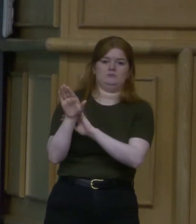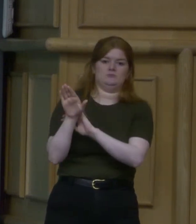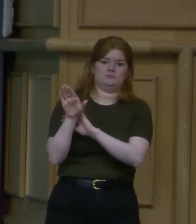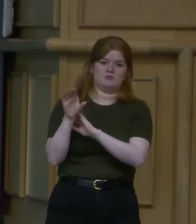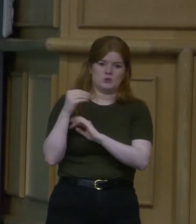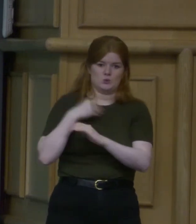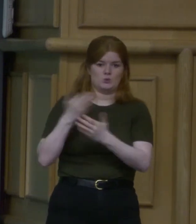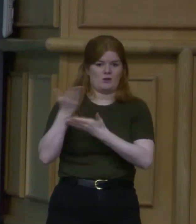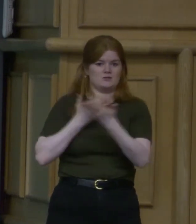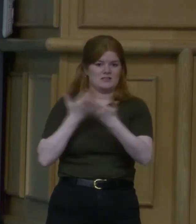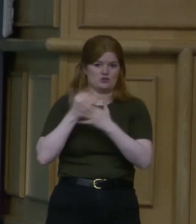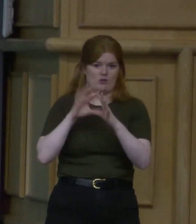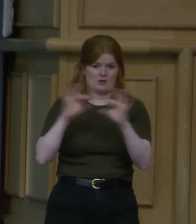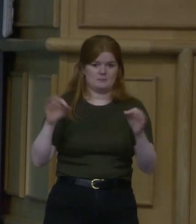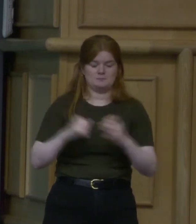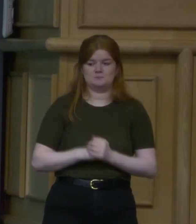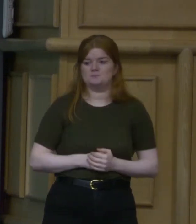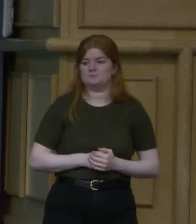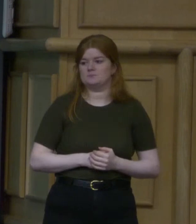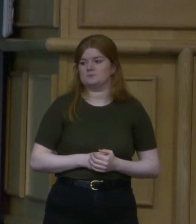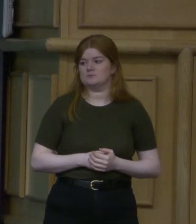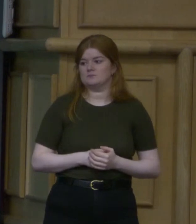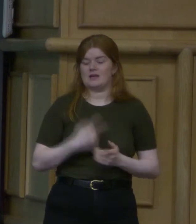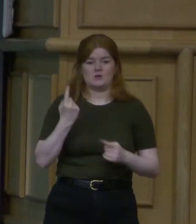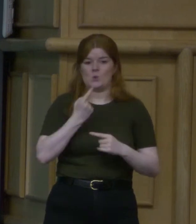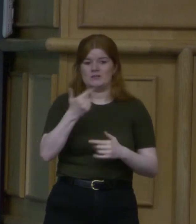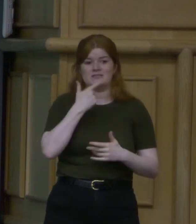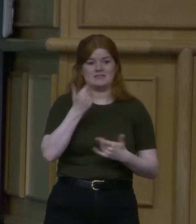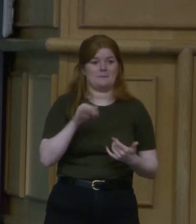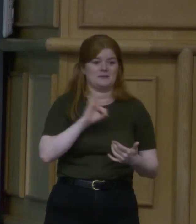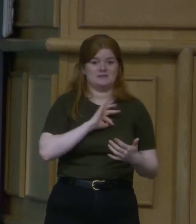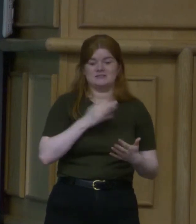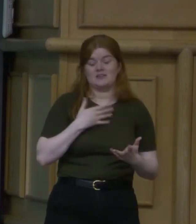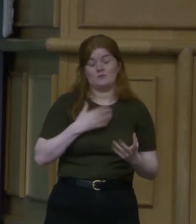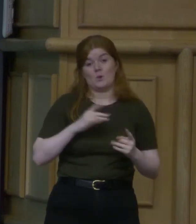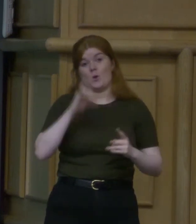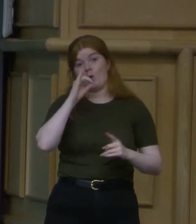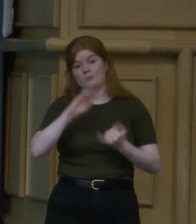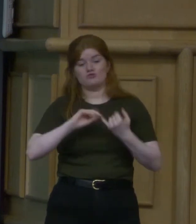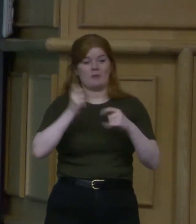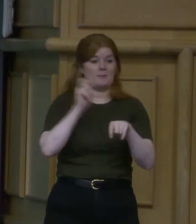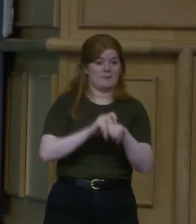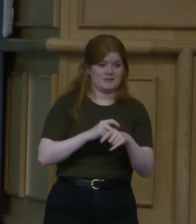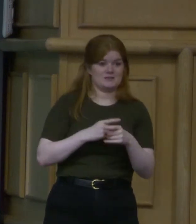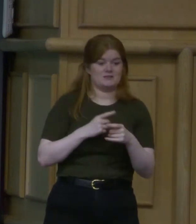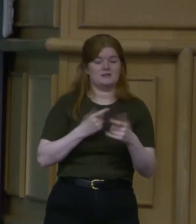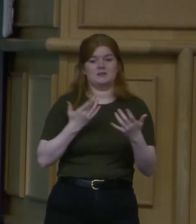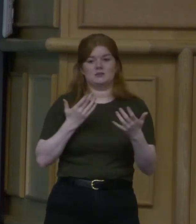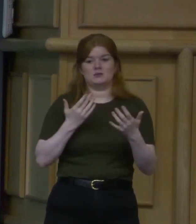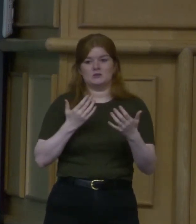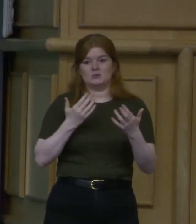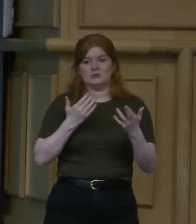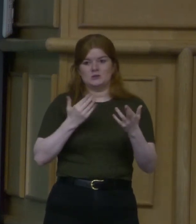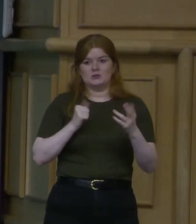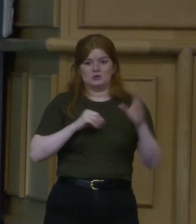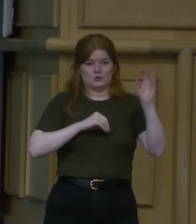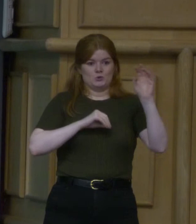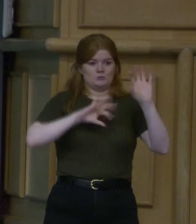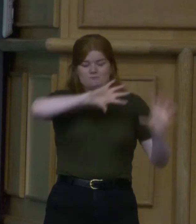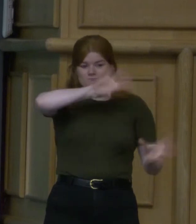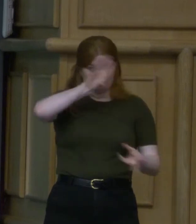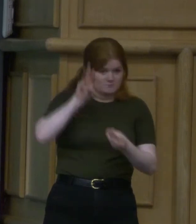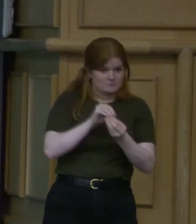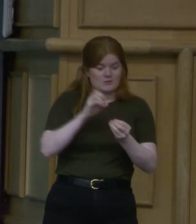submit to the consultation online. I can only say that I will endeavour and do my best to do justice to the calibre of